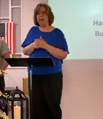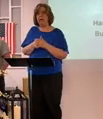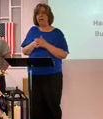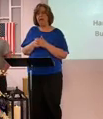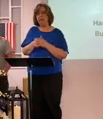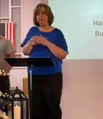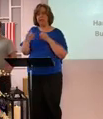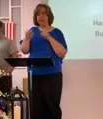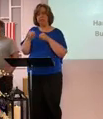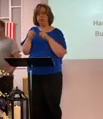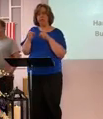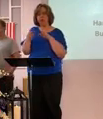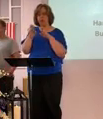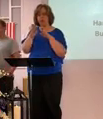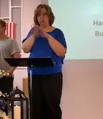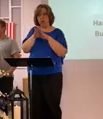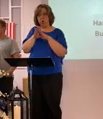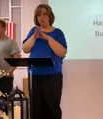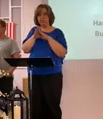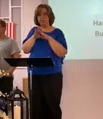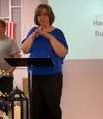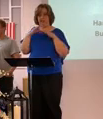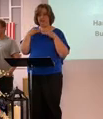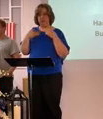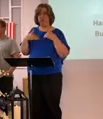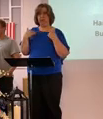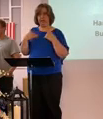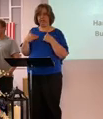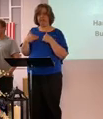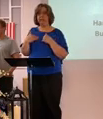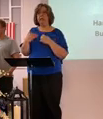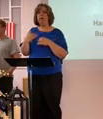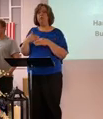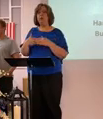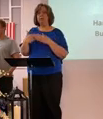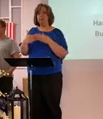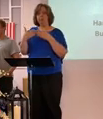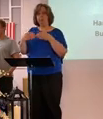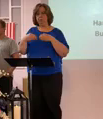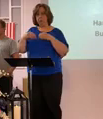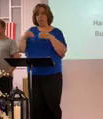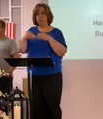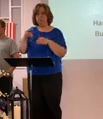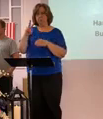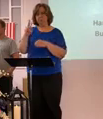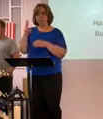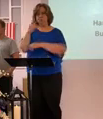his chest, which put him about 2 days ahead of recovery.